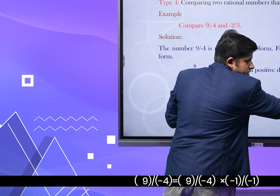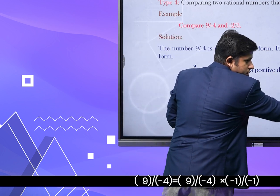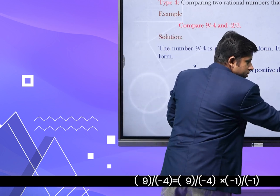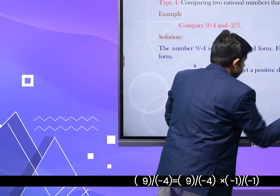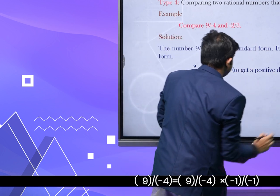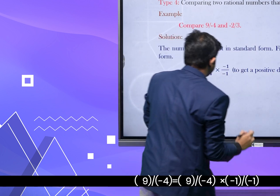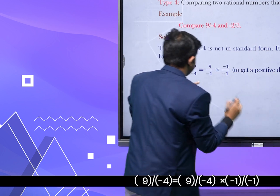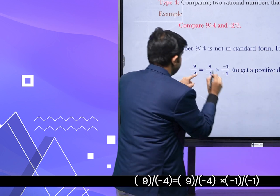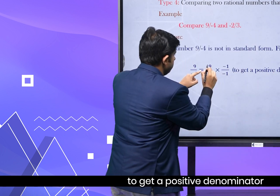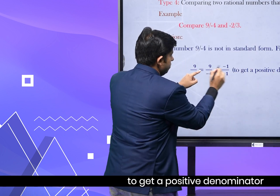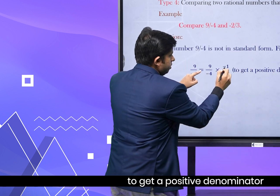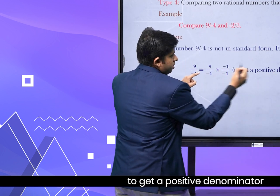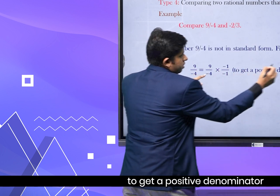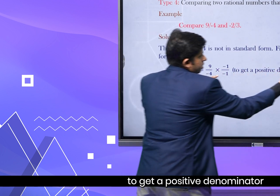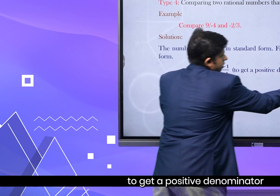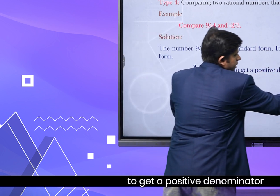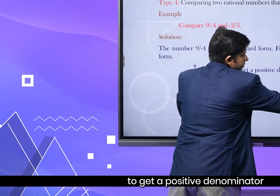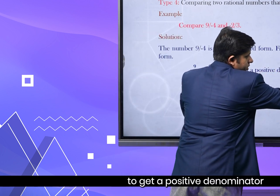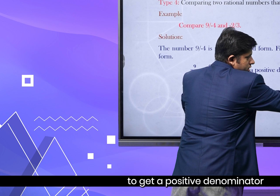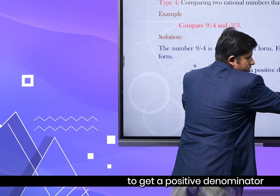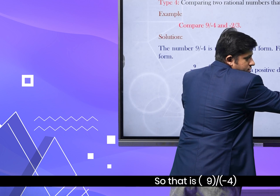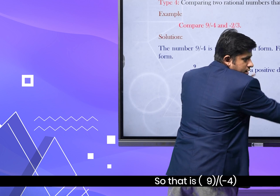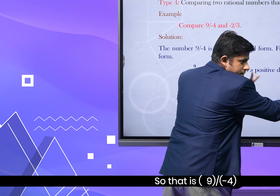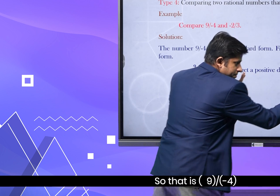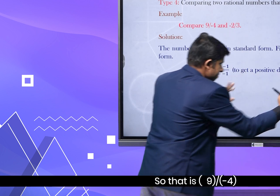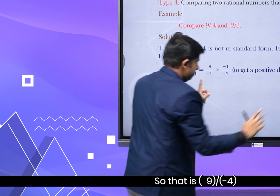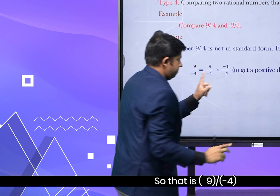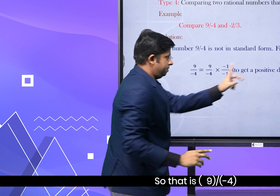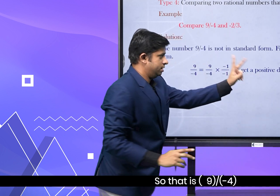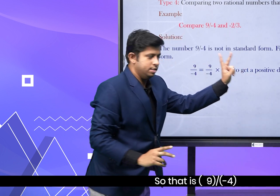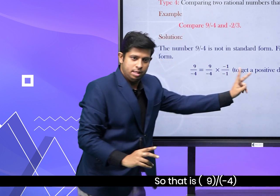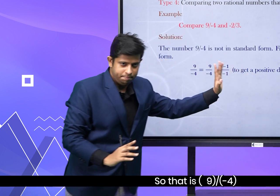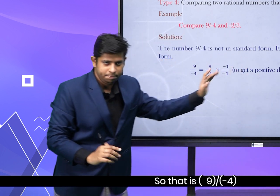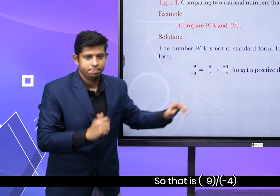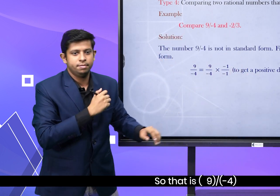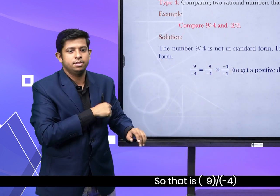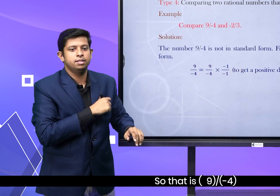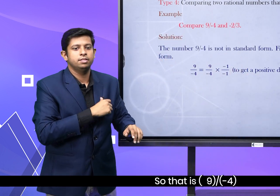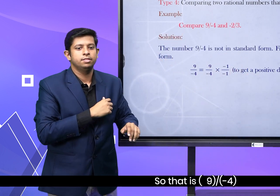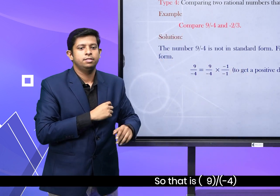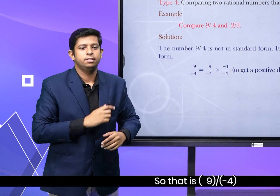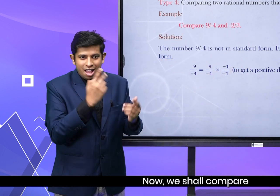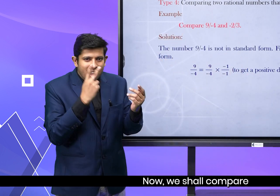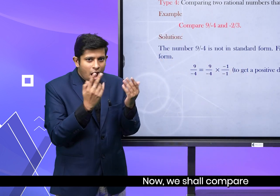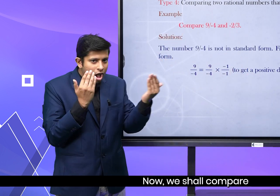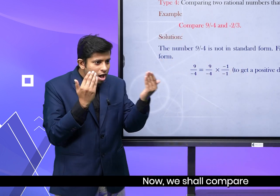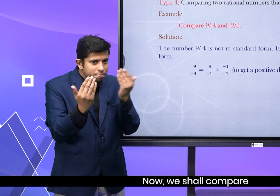minus 1 to get a positive denominator. So that is minus 9 by 4. Now we shall compare